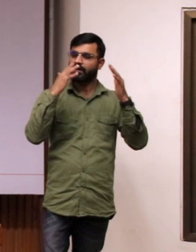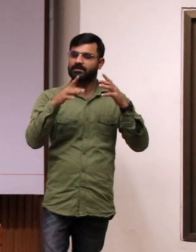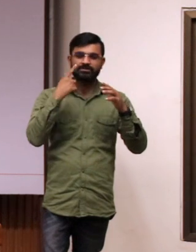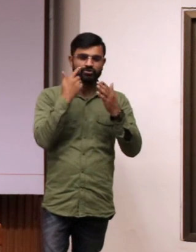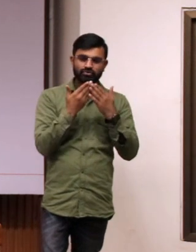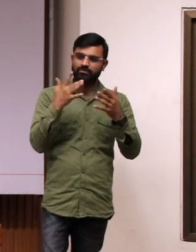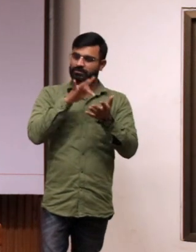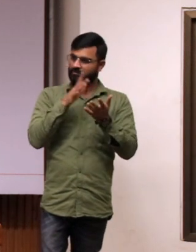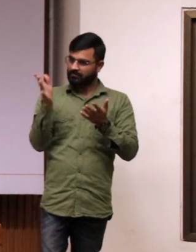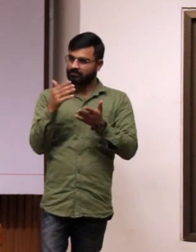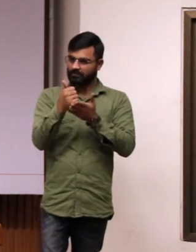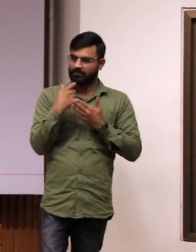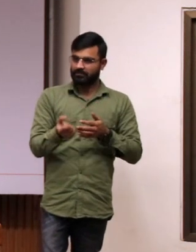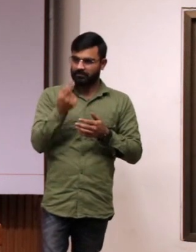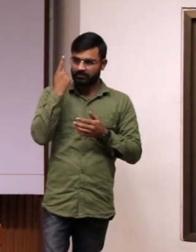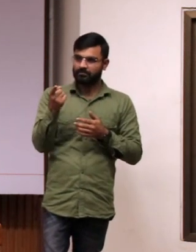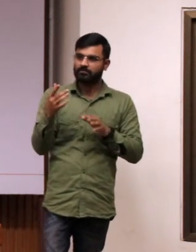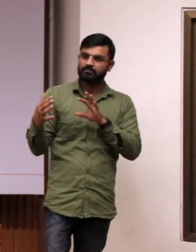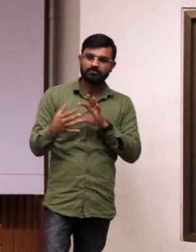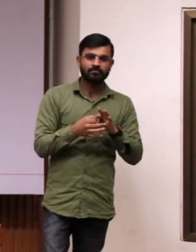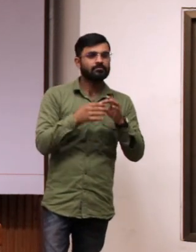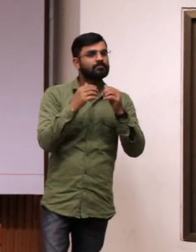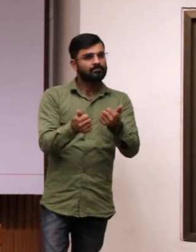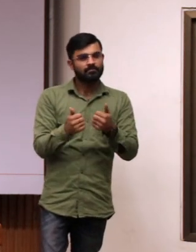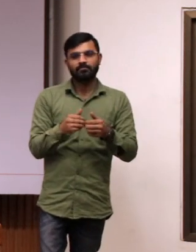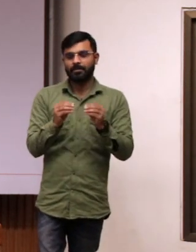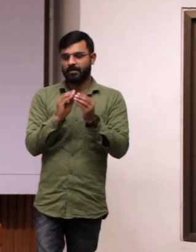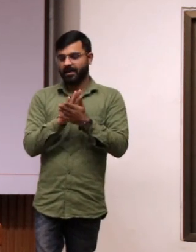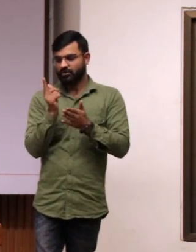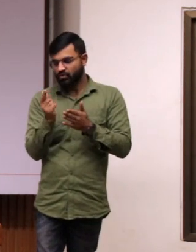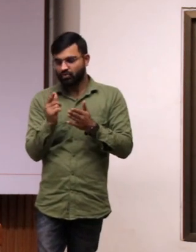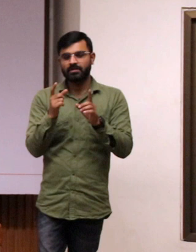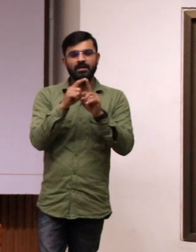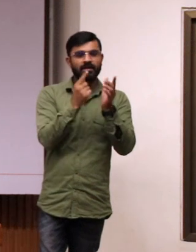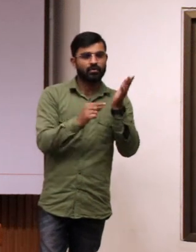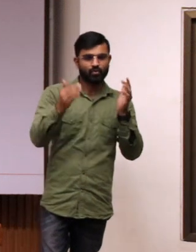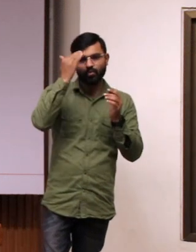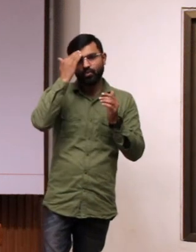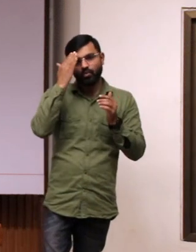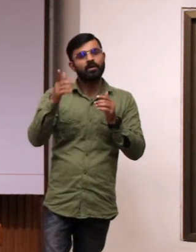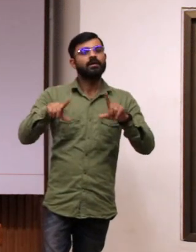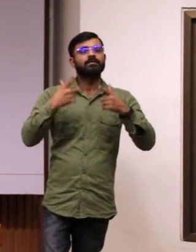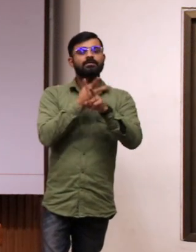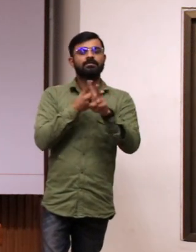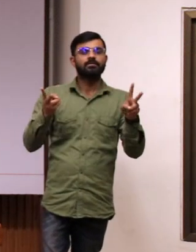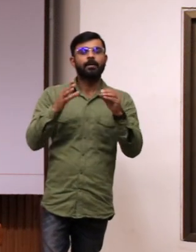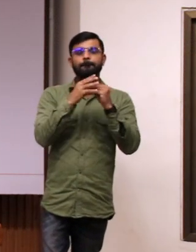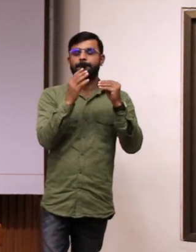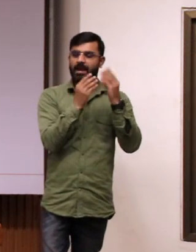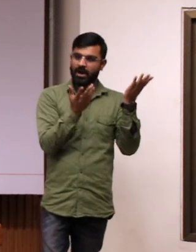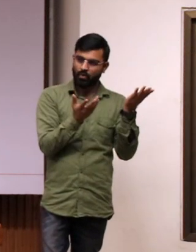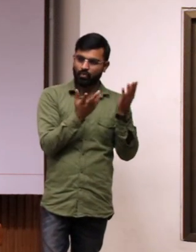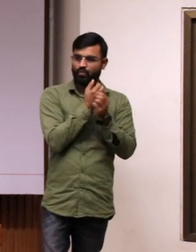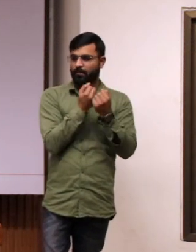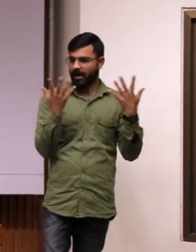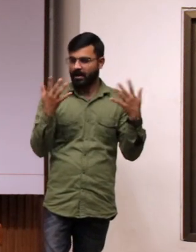to, like, you know, help. And there are universities as well. They're very good universities, like BHU and Delhi University. They are known for, like, you know, NCBS in Bengaluru. So